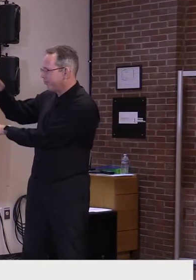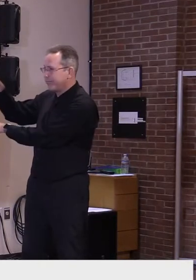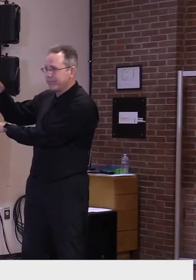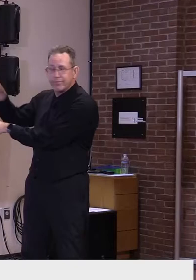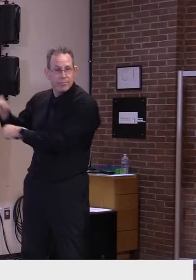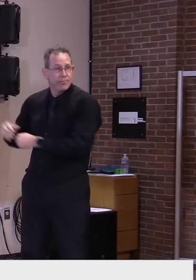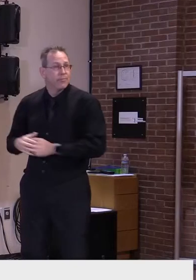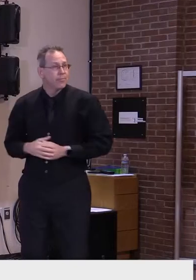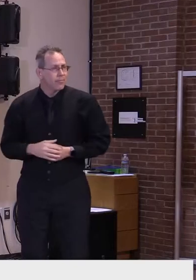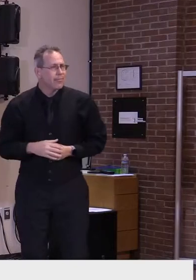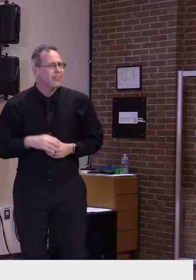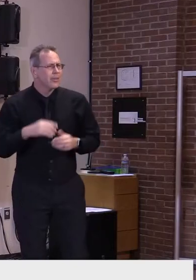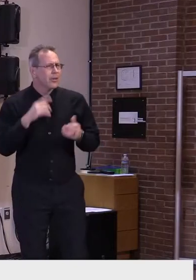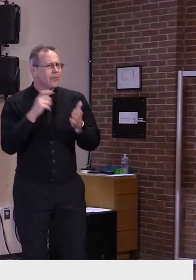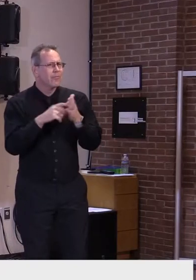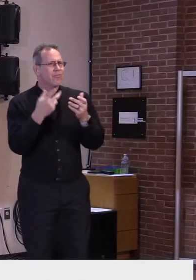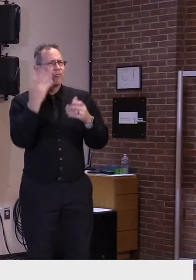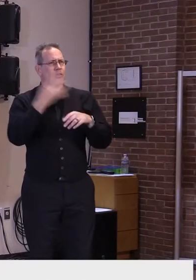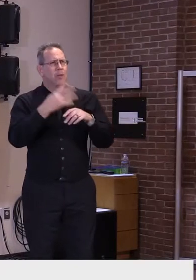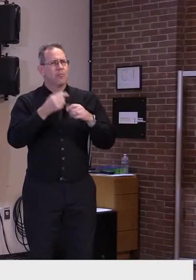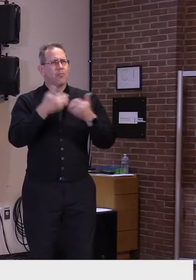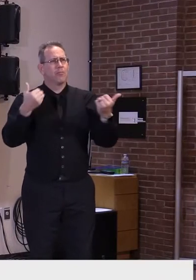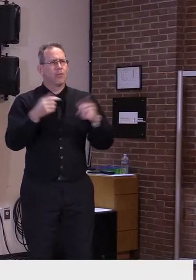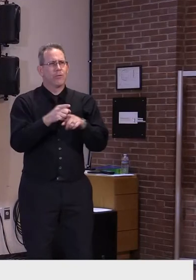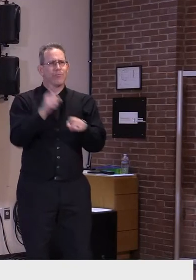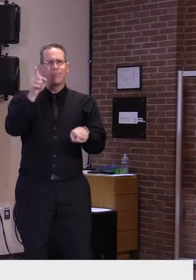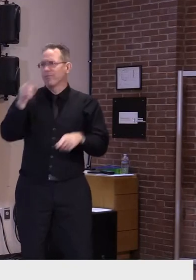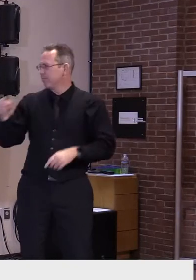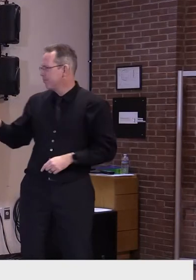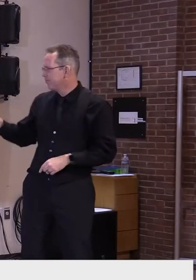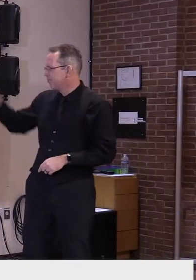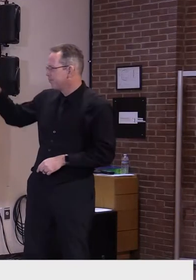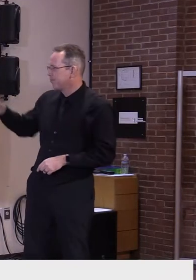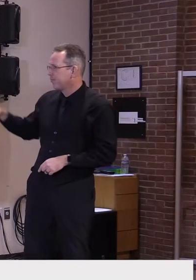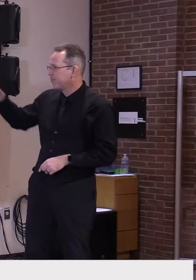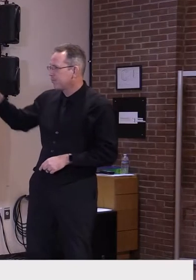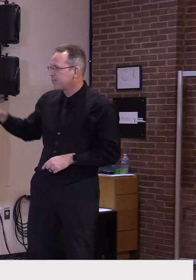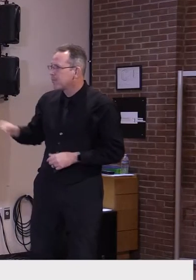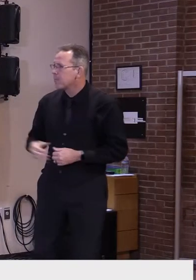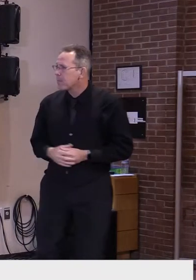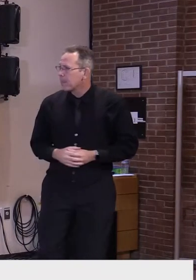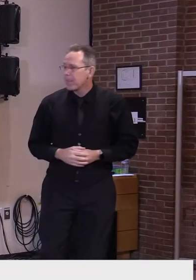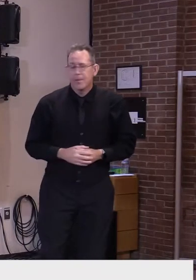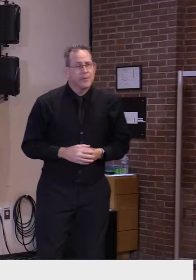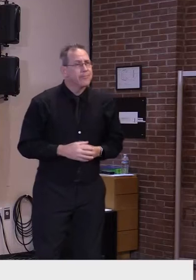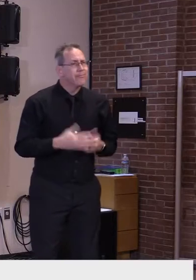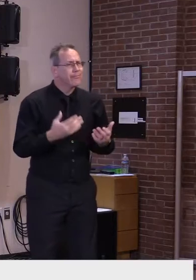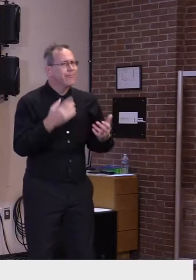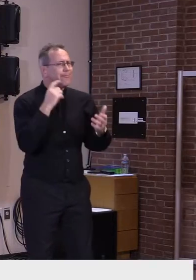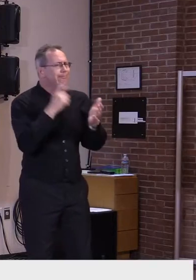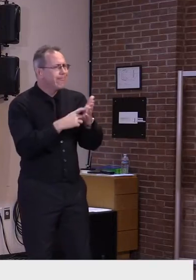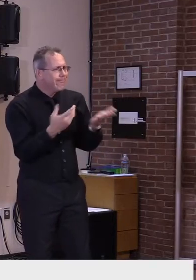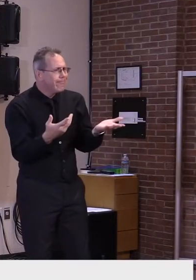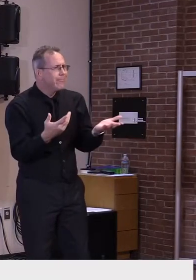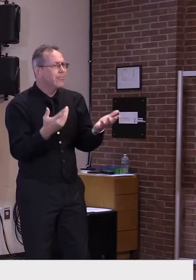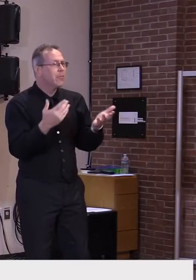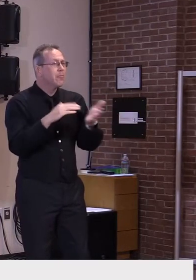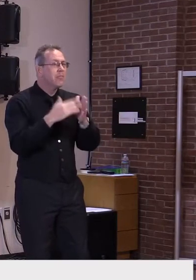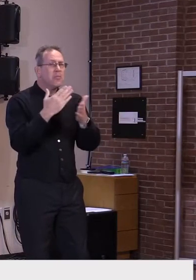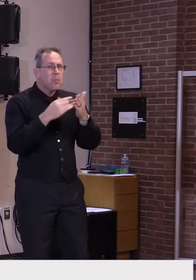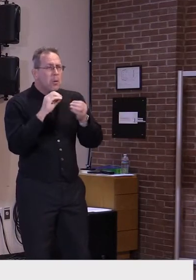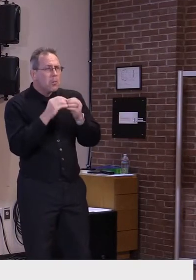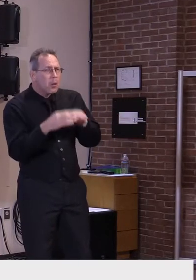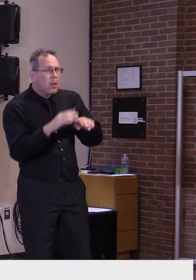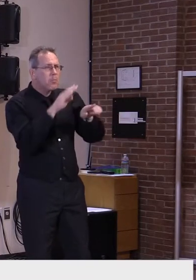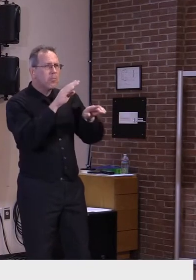The not fully vaccinated rate continues to increase more quickly than the fully vaccinated rate. you know, all of the things that we've continued to see. So while boosters